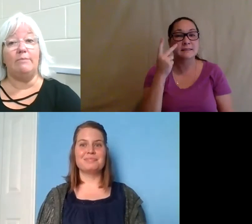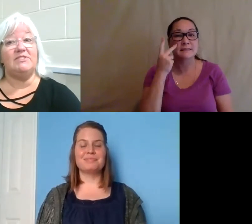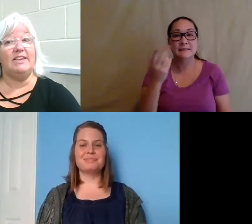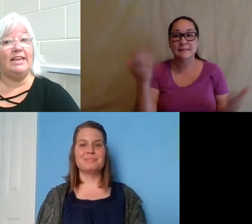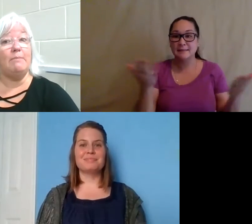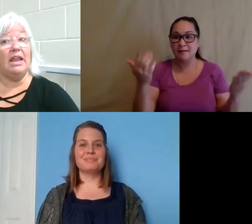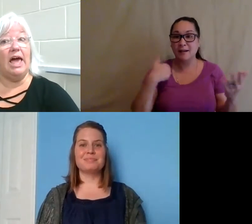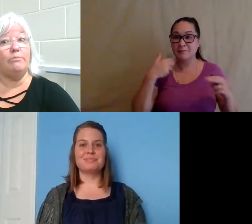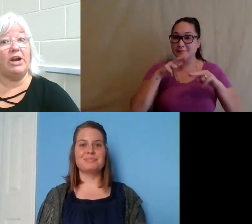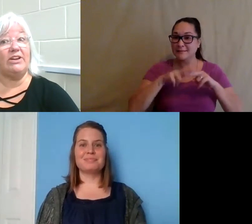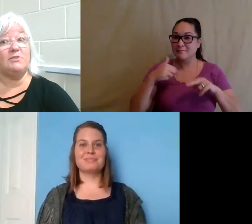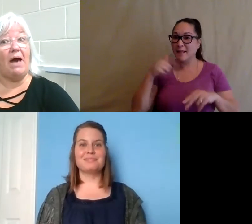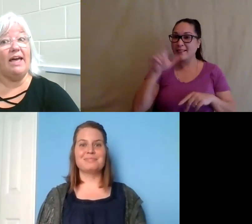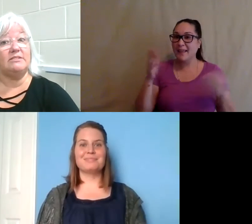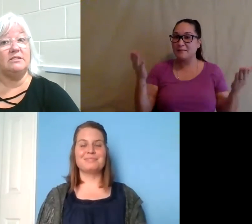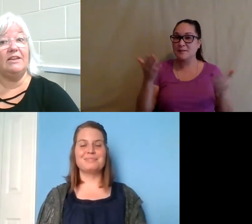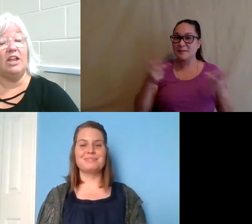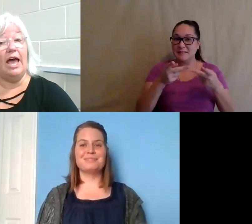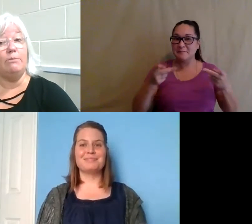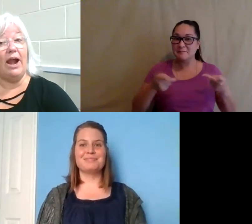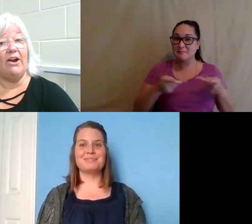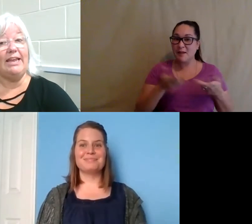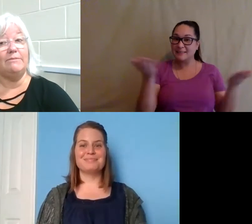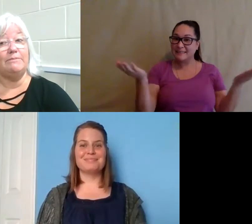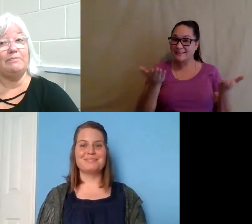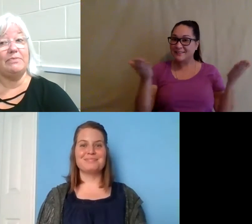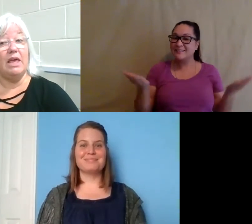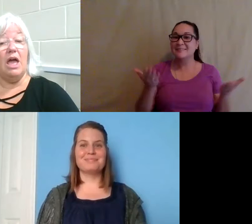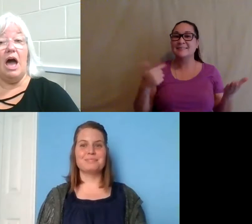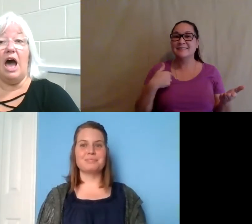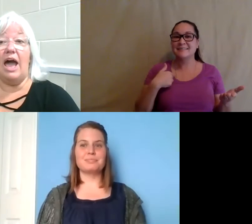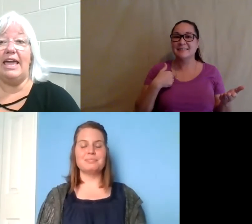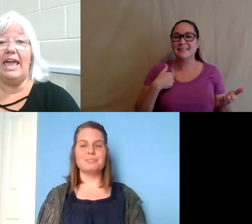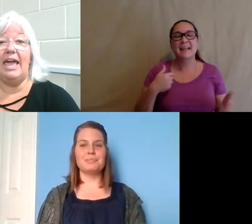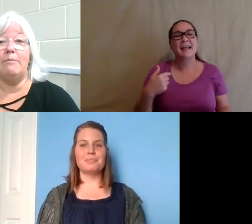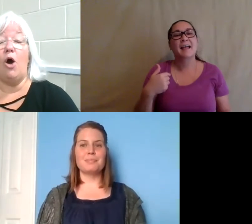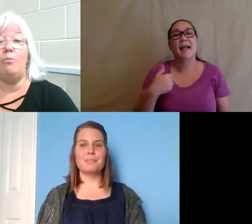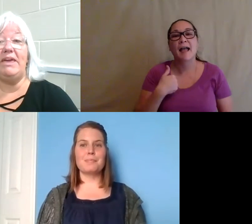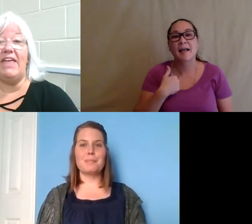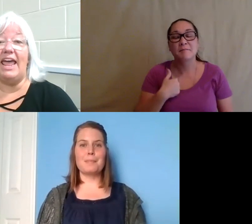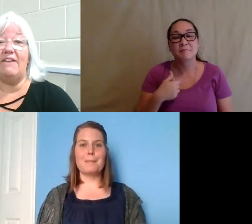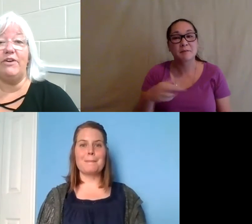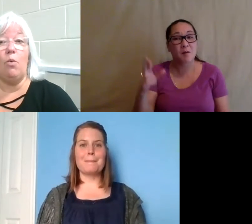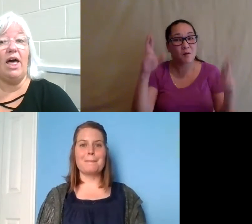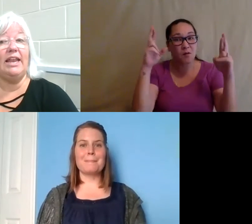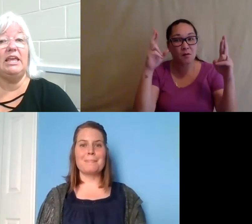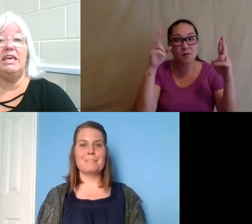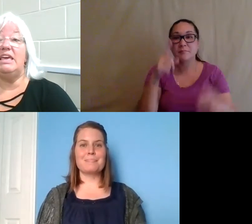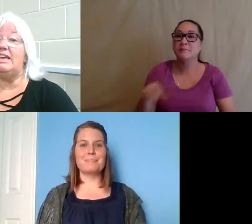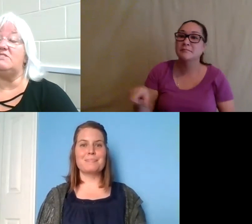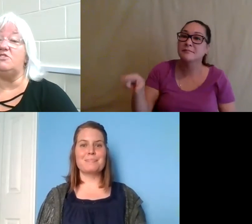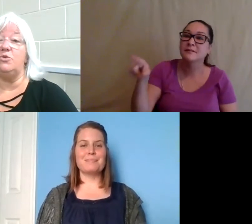see, I'm sitting in my library spot in the library. I am hoping that